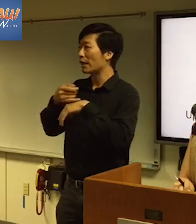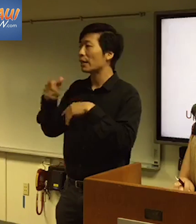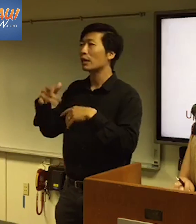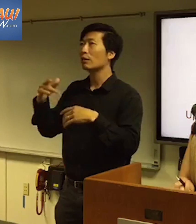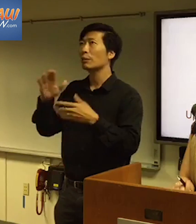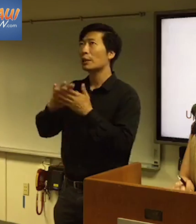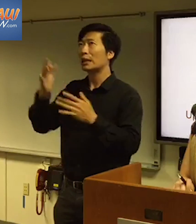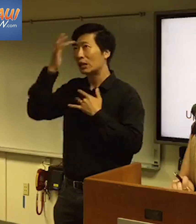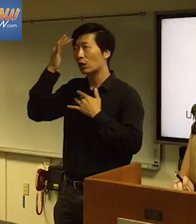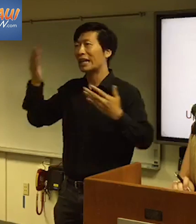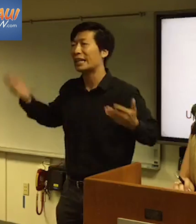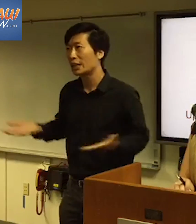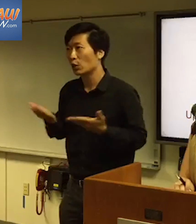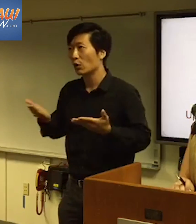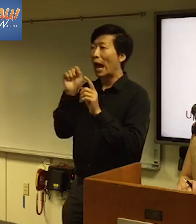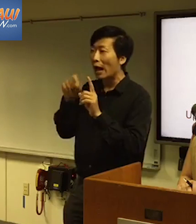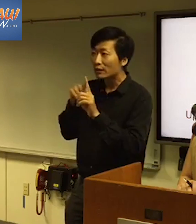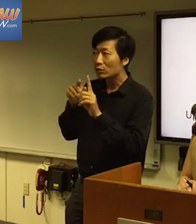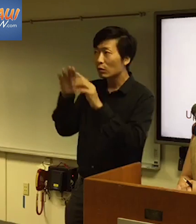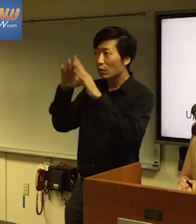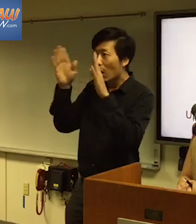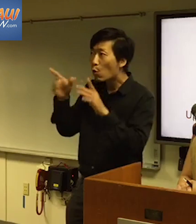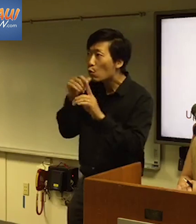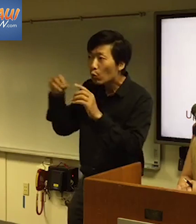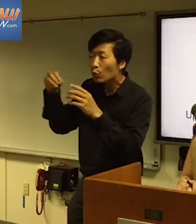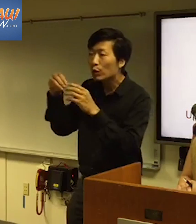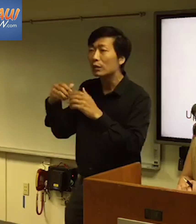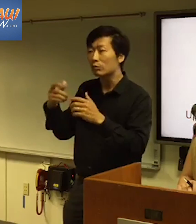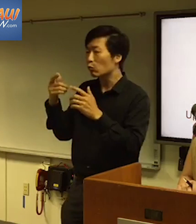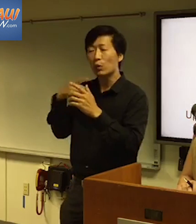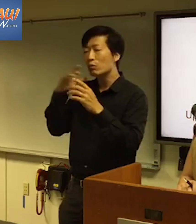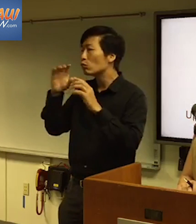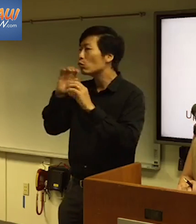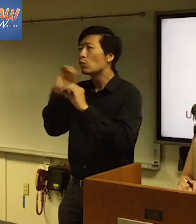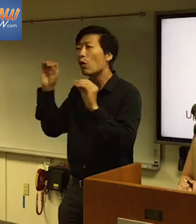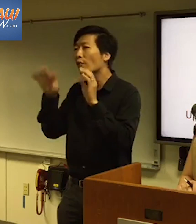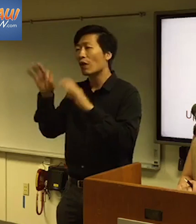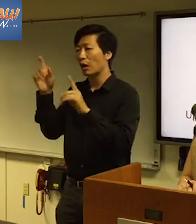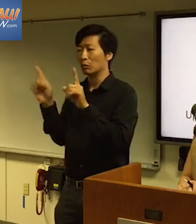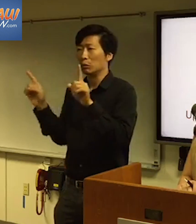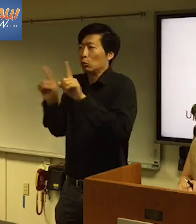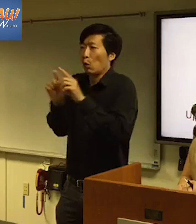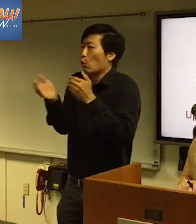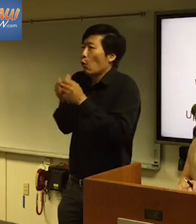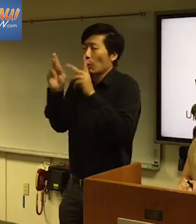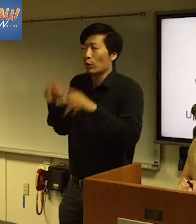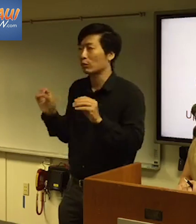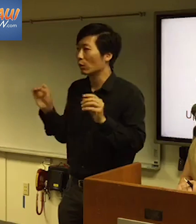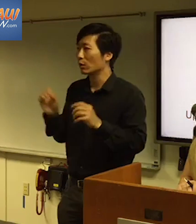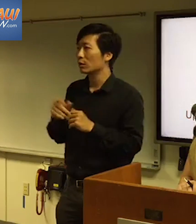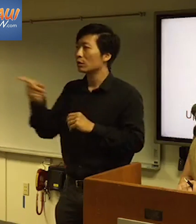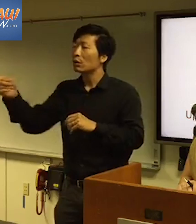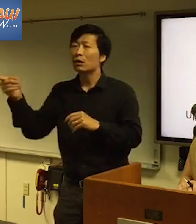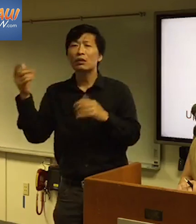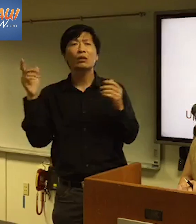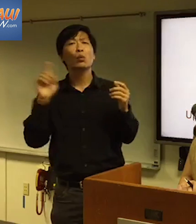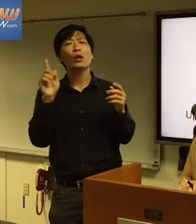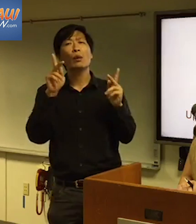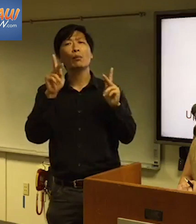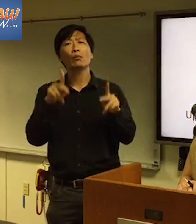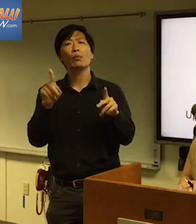the casework that they would be looking at that would lead us to test for the COVID-19 virus.